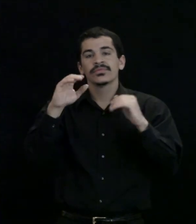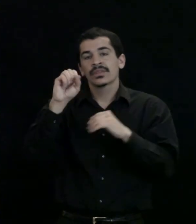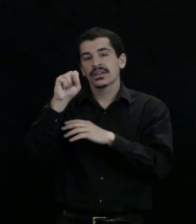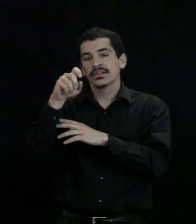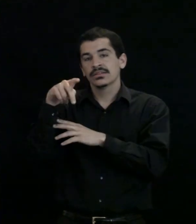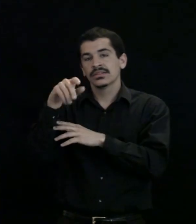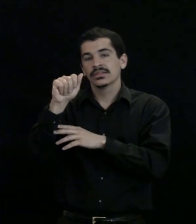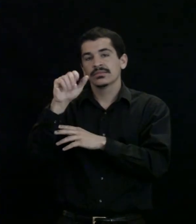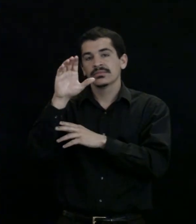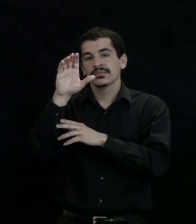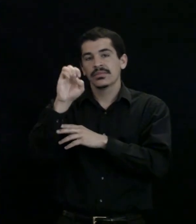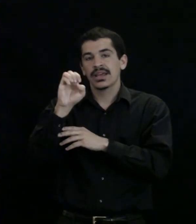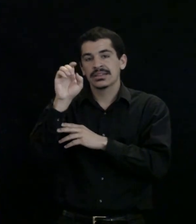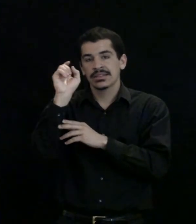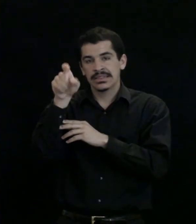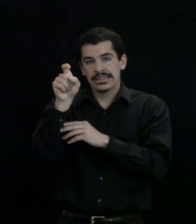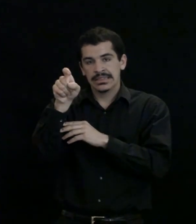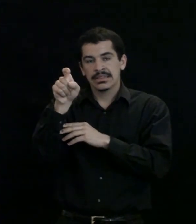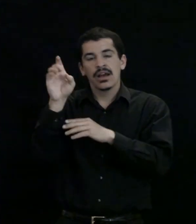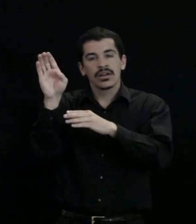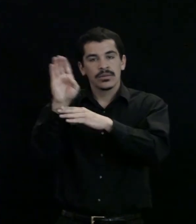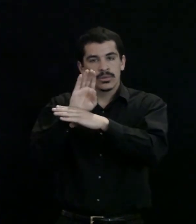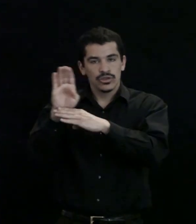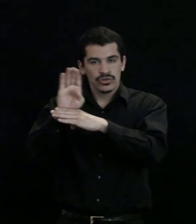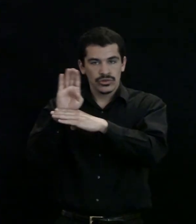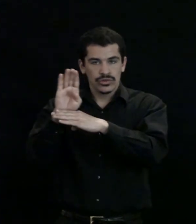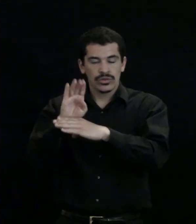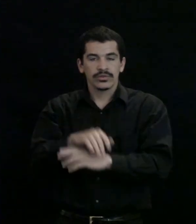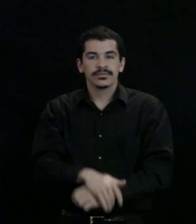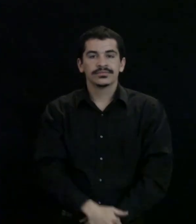Space needs, commercial.